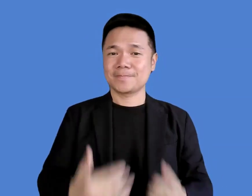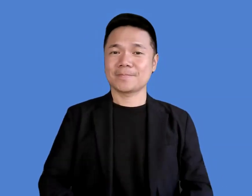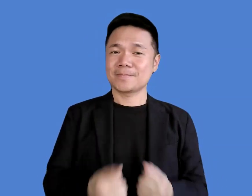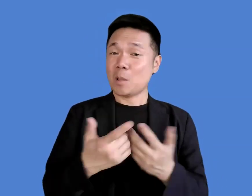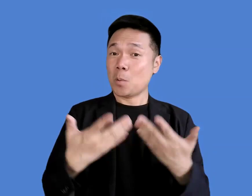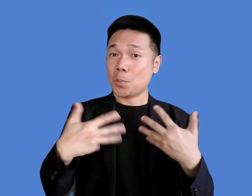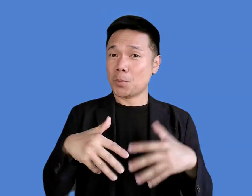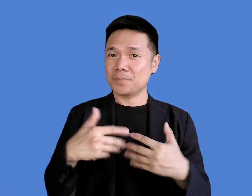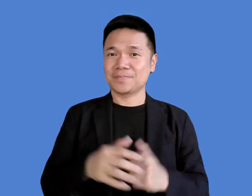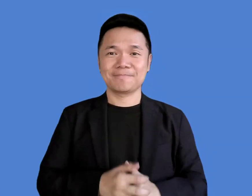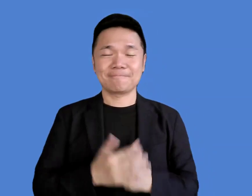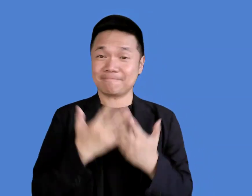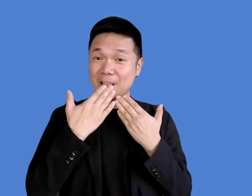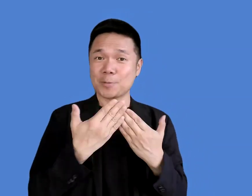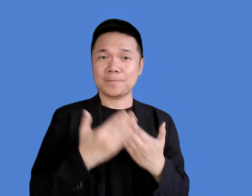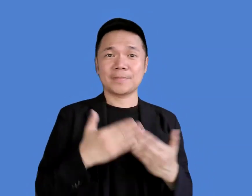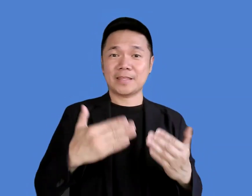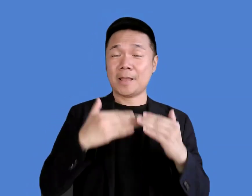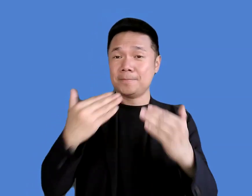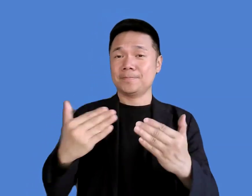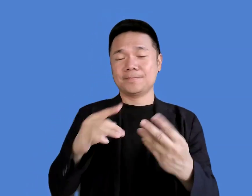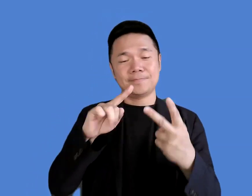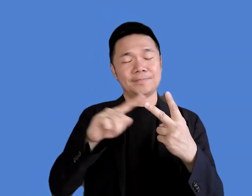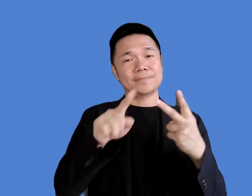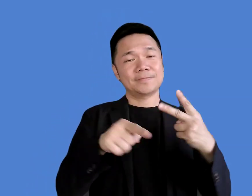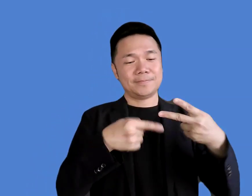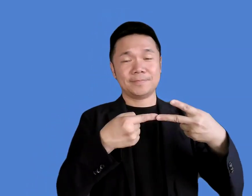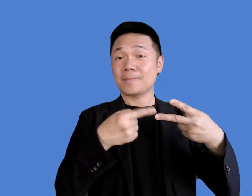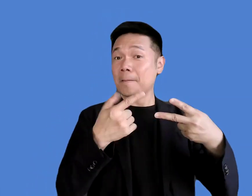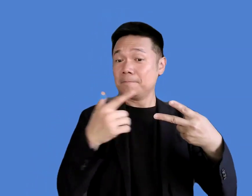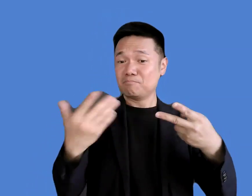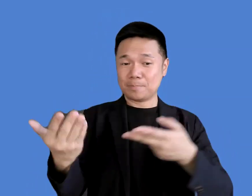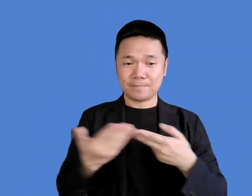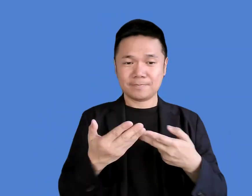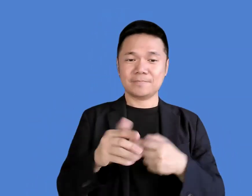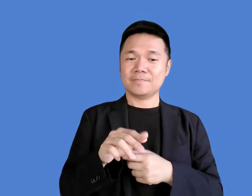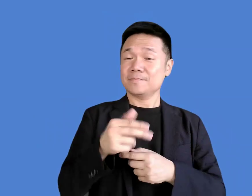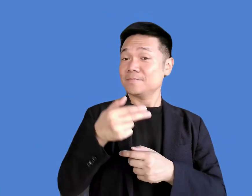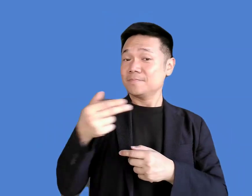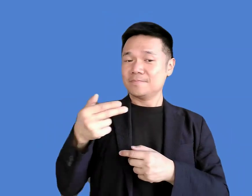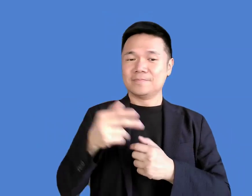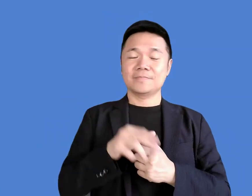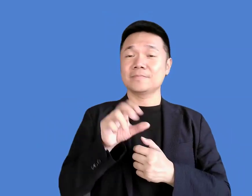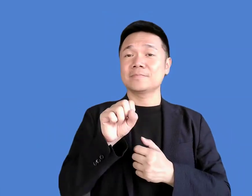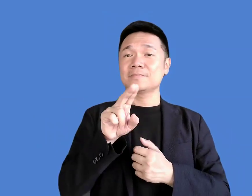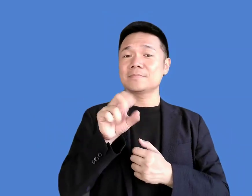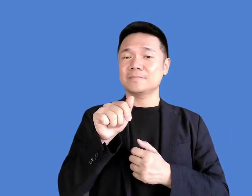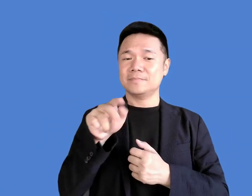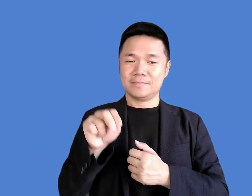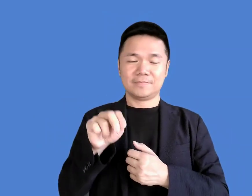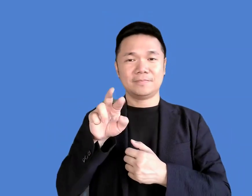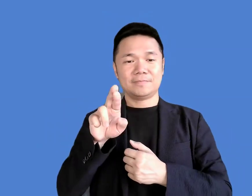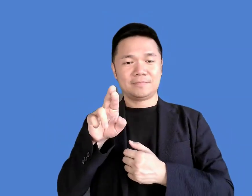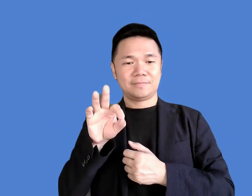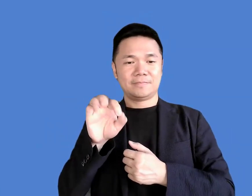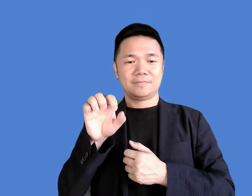excited. And where we're going to turn to next, we're also very happy to have with us Susan Ferguson, who is the